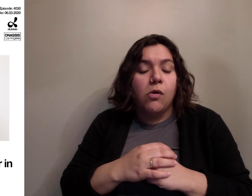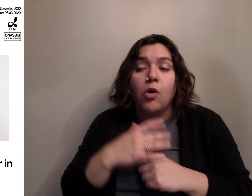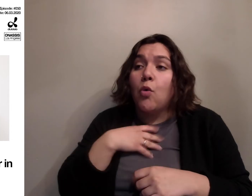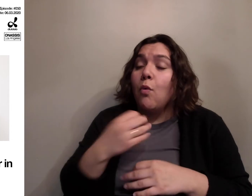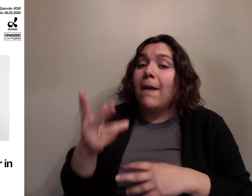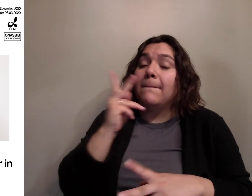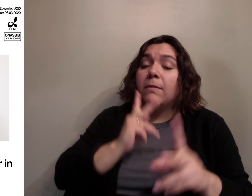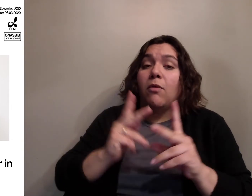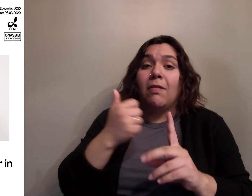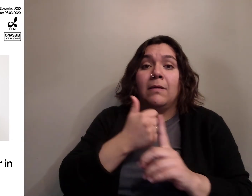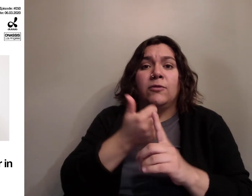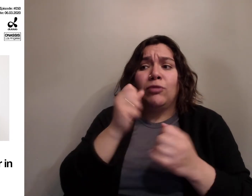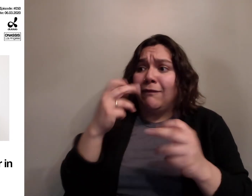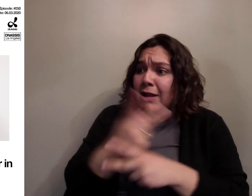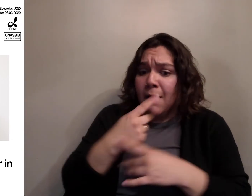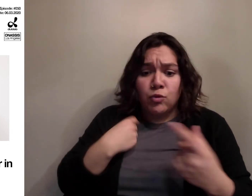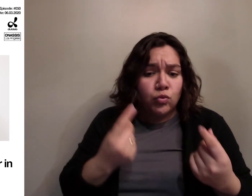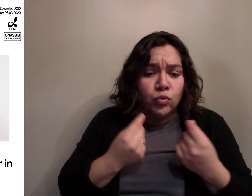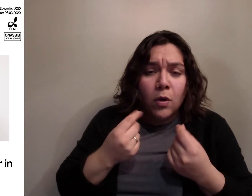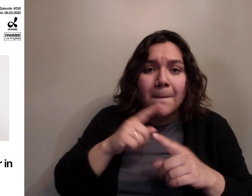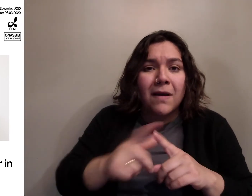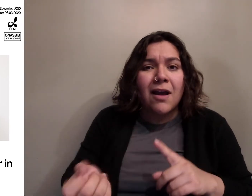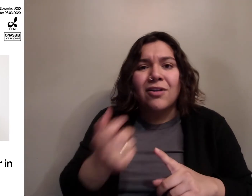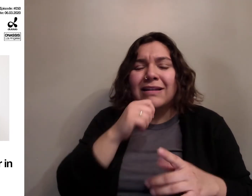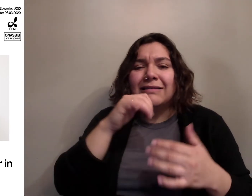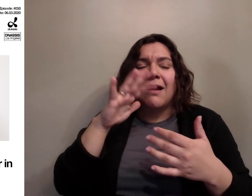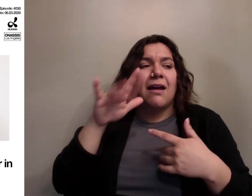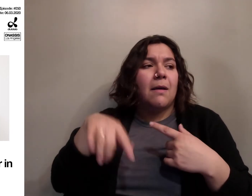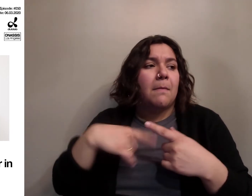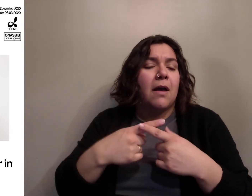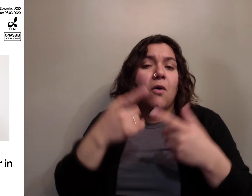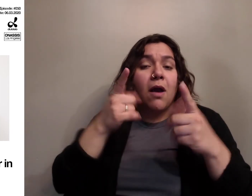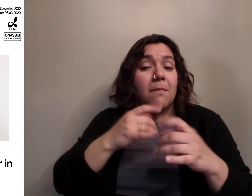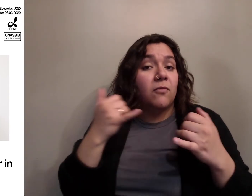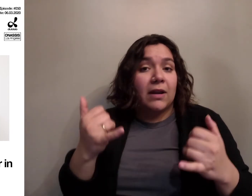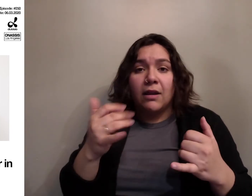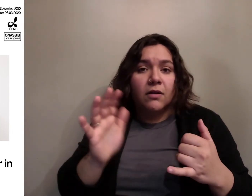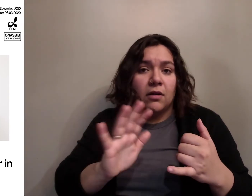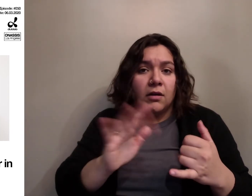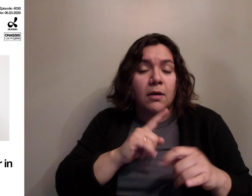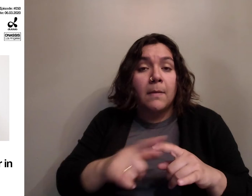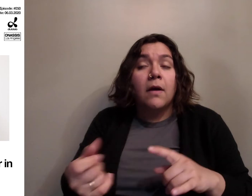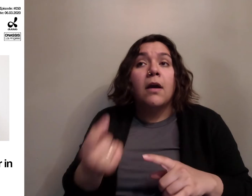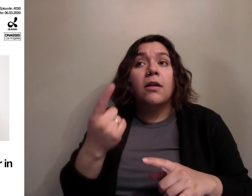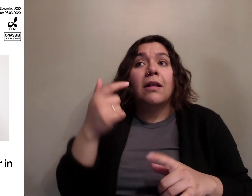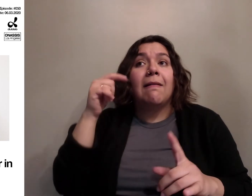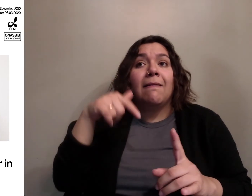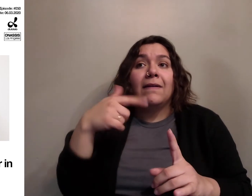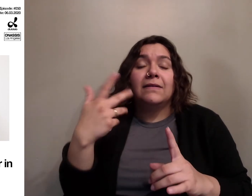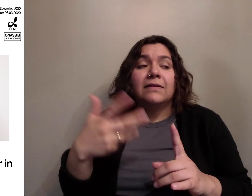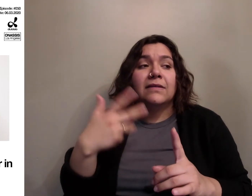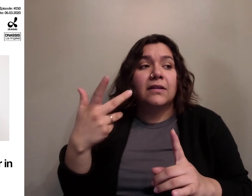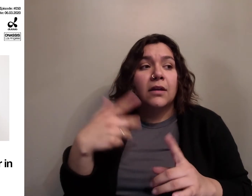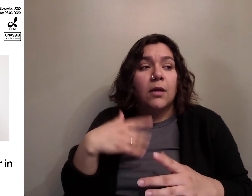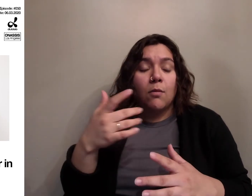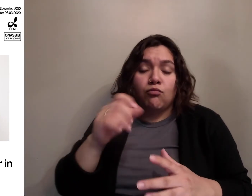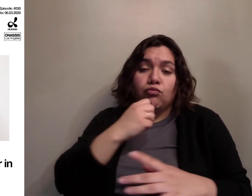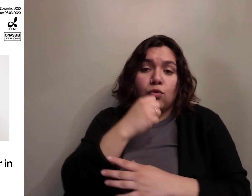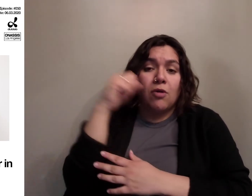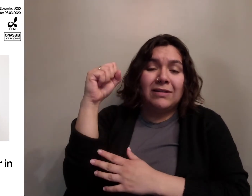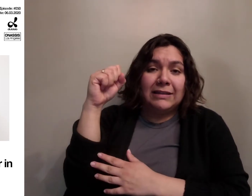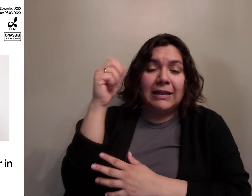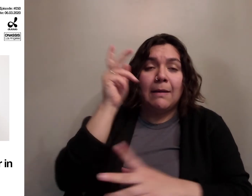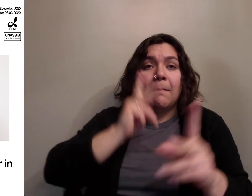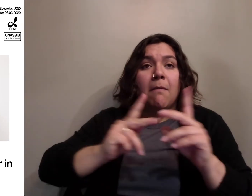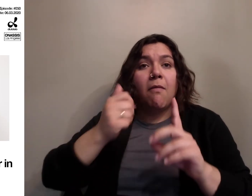this moment. You know, white people are trying to figure out, oh, what do I do? What do I do? But it's not what happens right